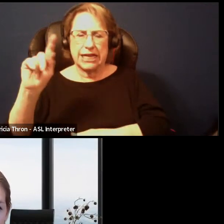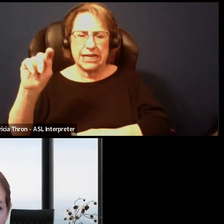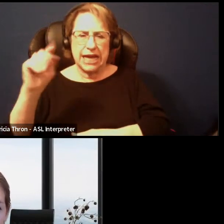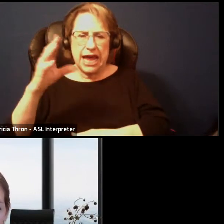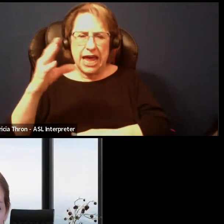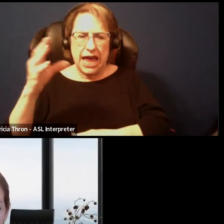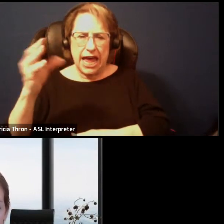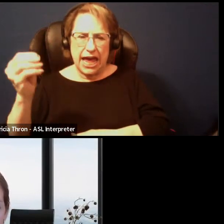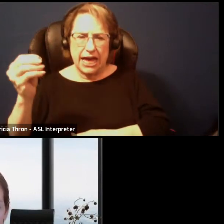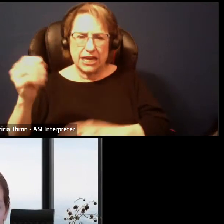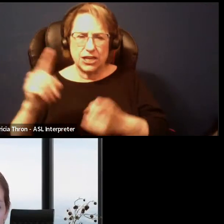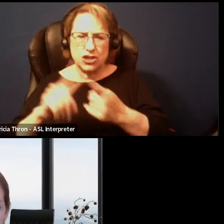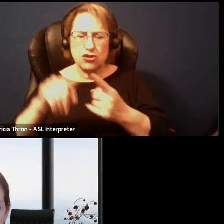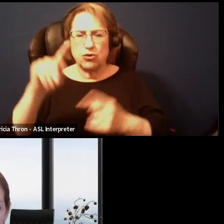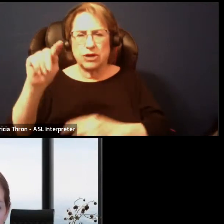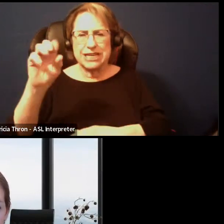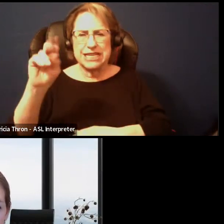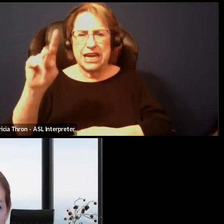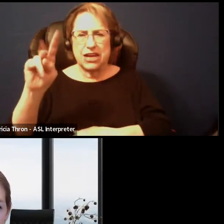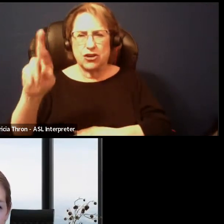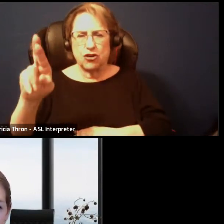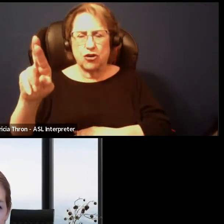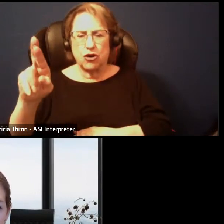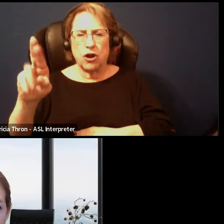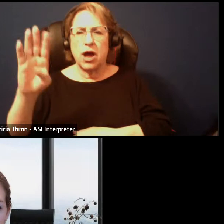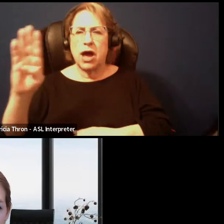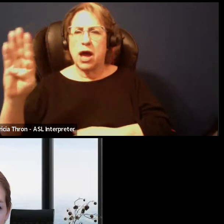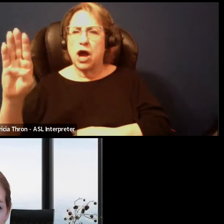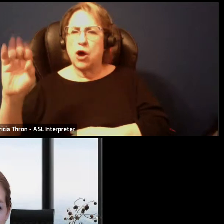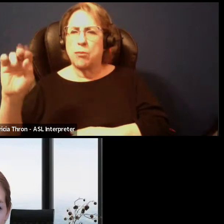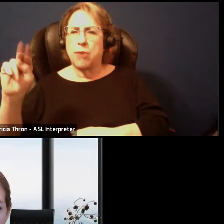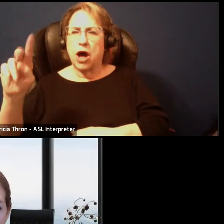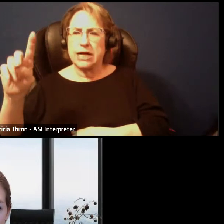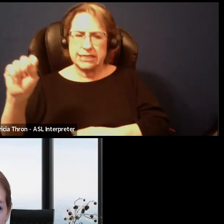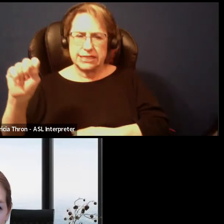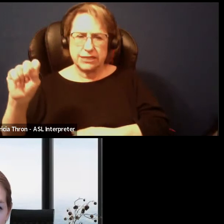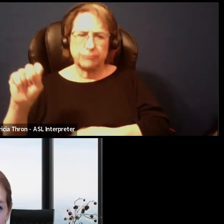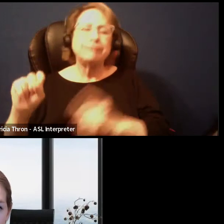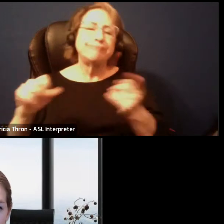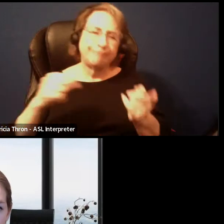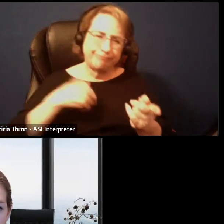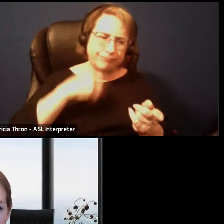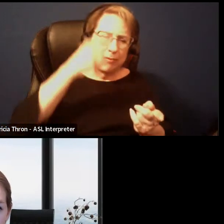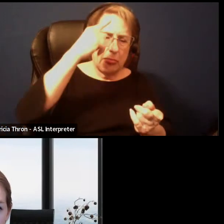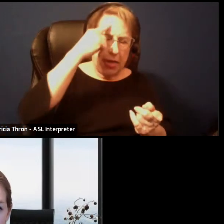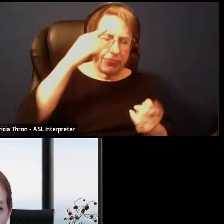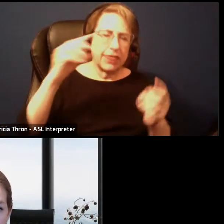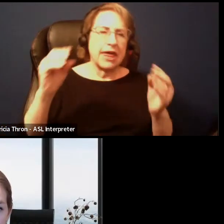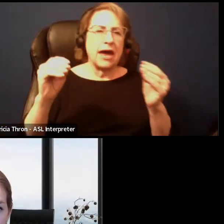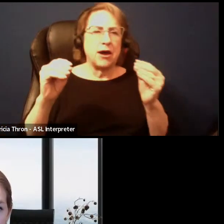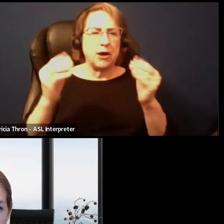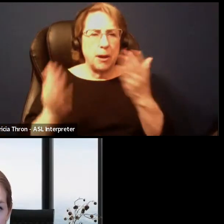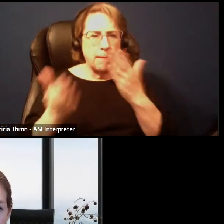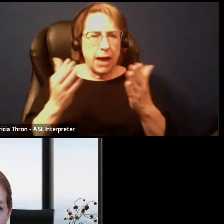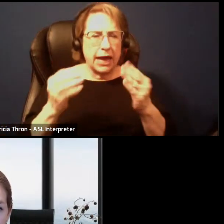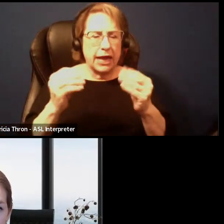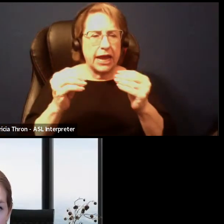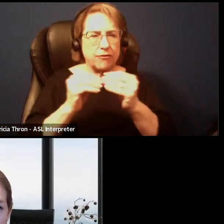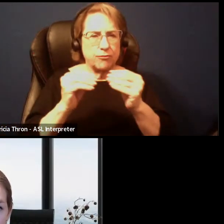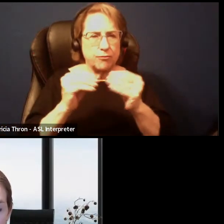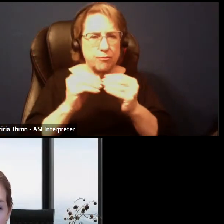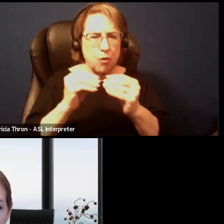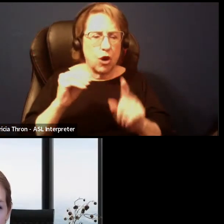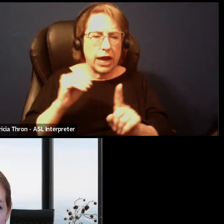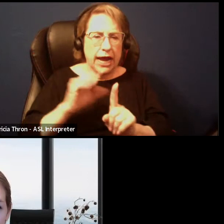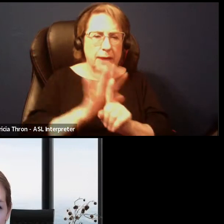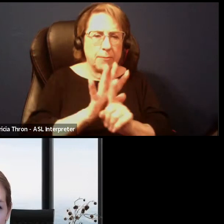So I think potentially might have more impact to the Series C issuance actually than